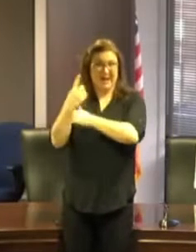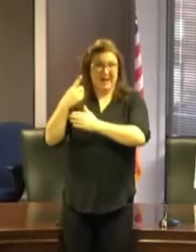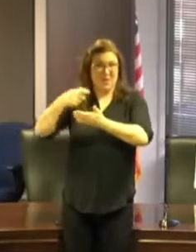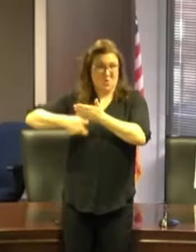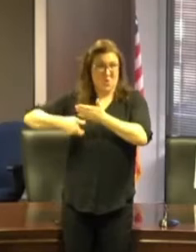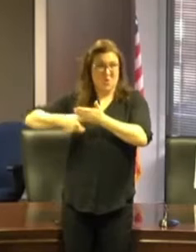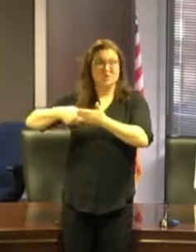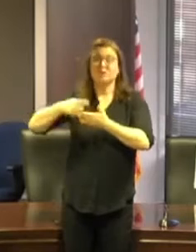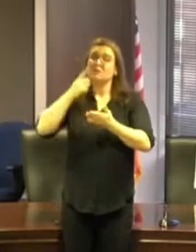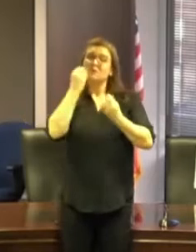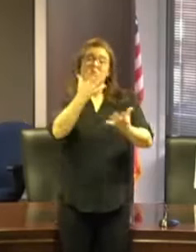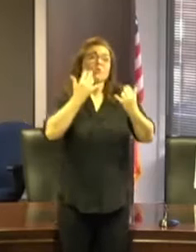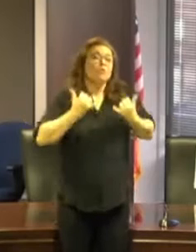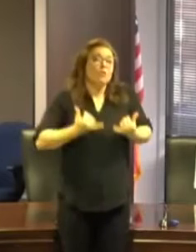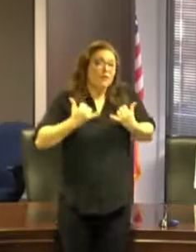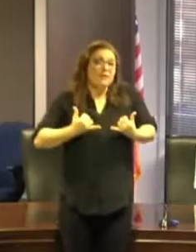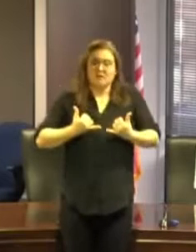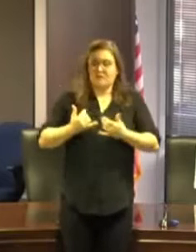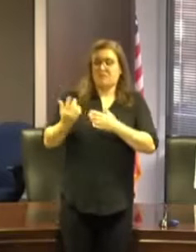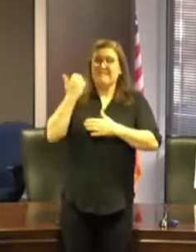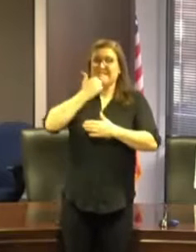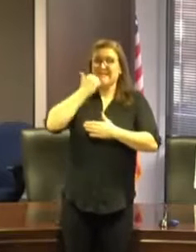home mechanical ventilator per diem is